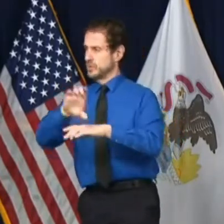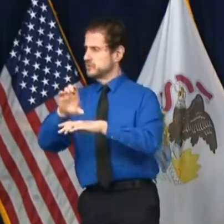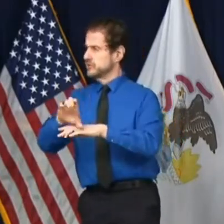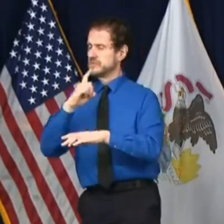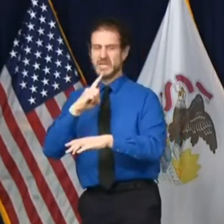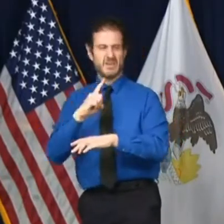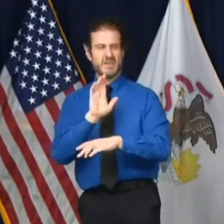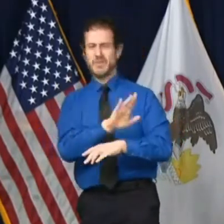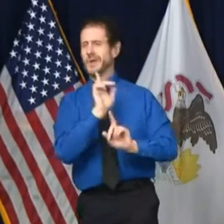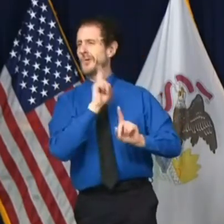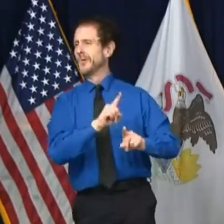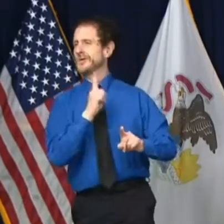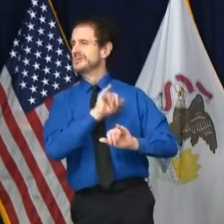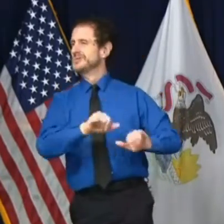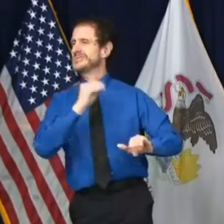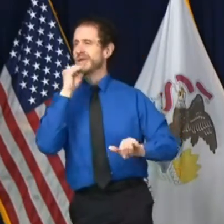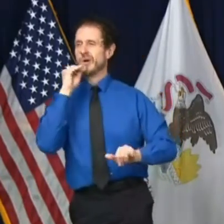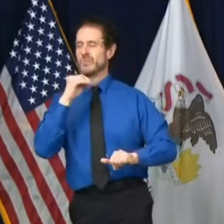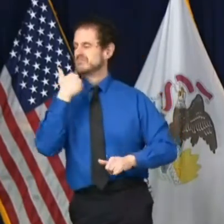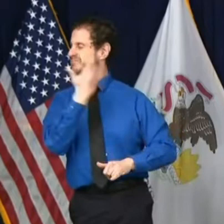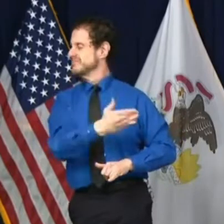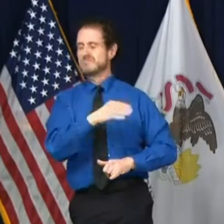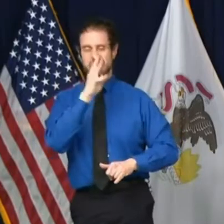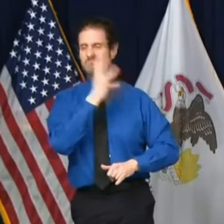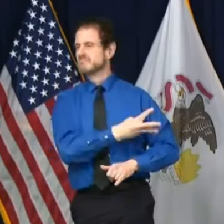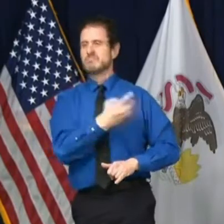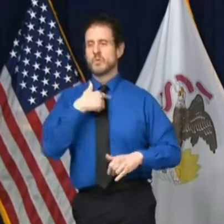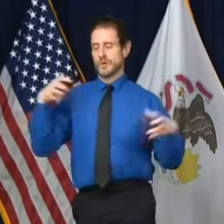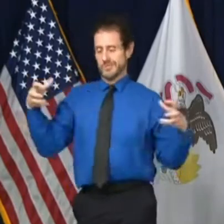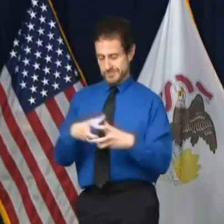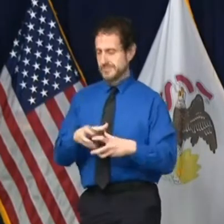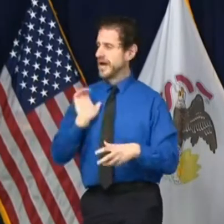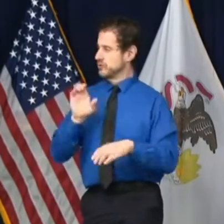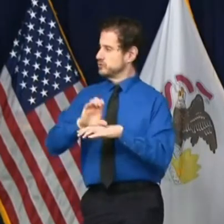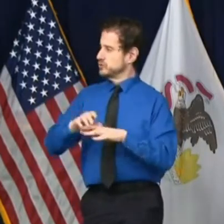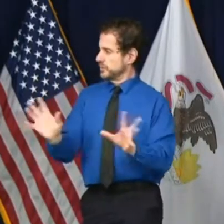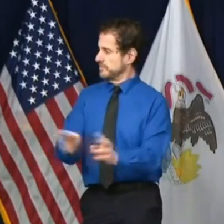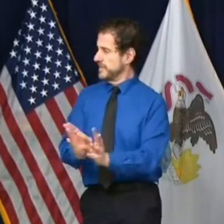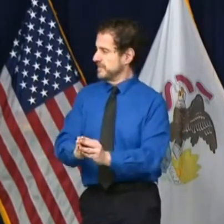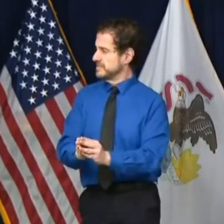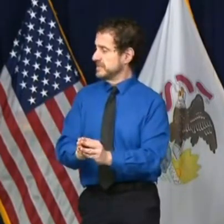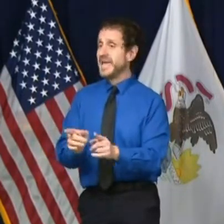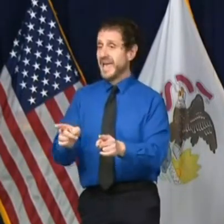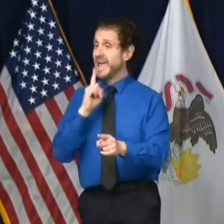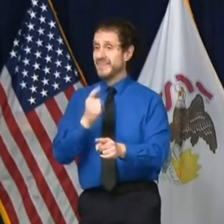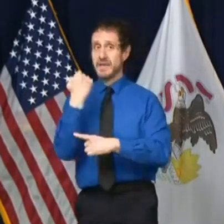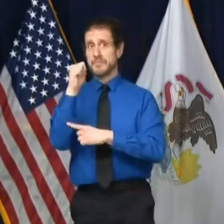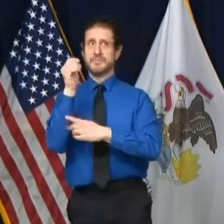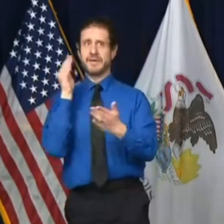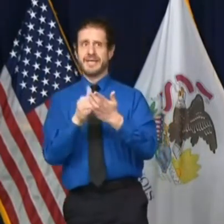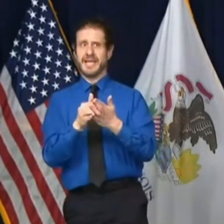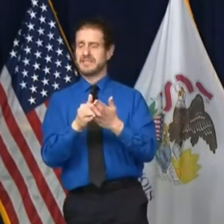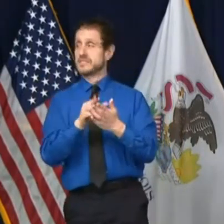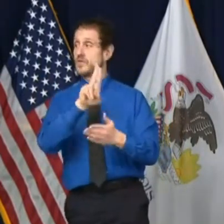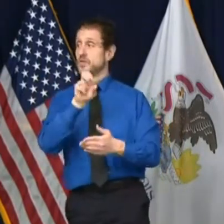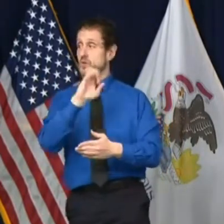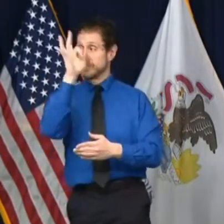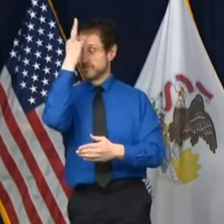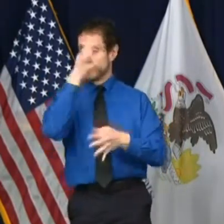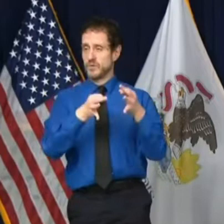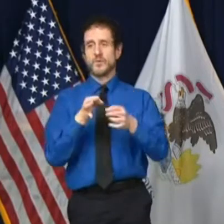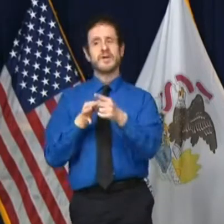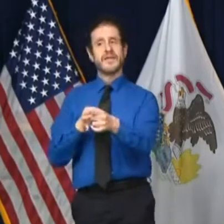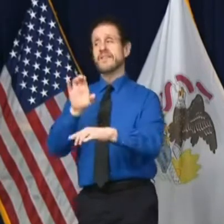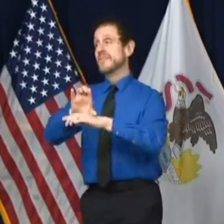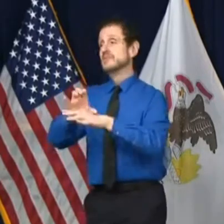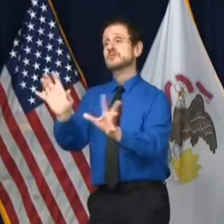defiance of even the U.S. Federal court ruling, is an enormous mistake, and